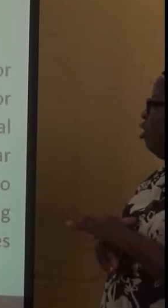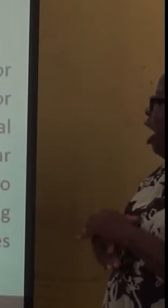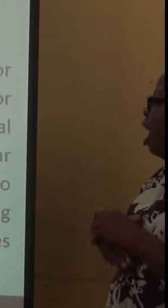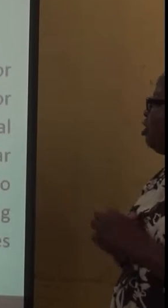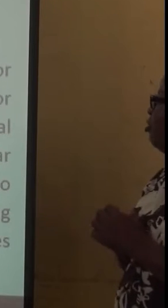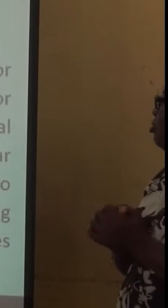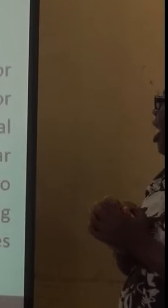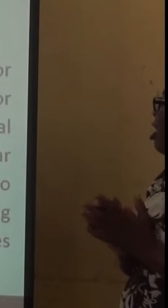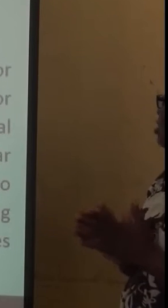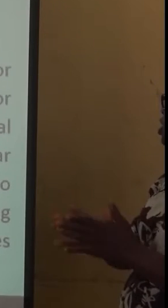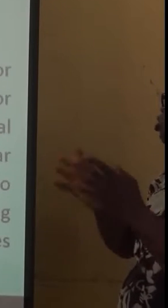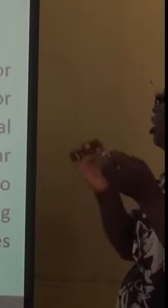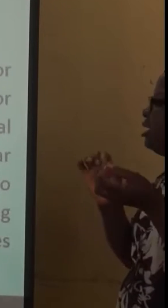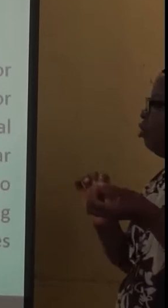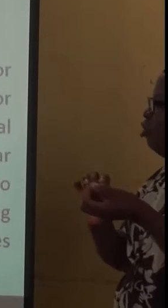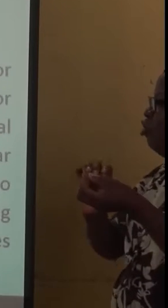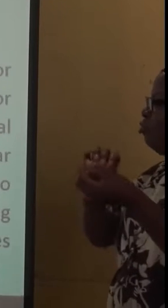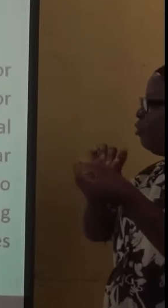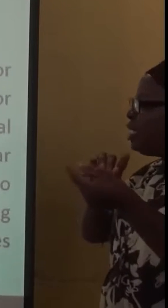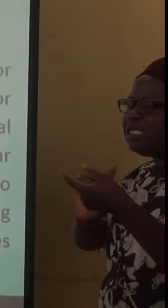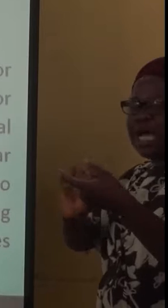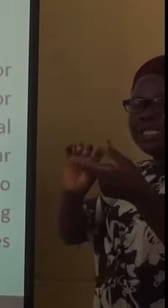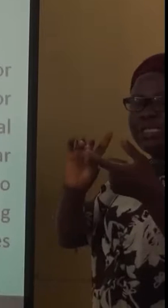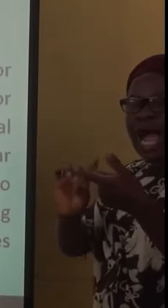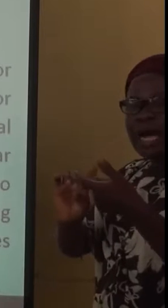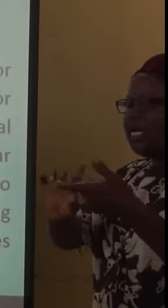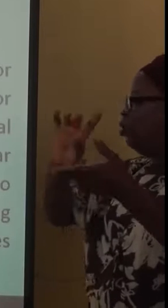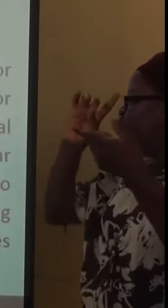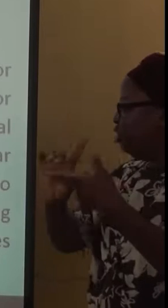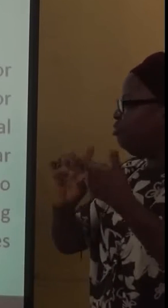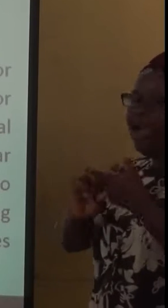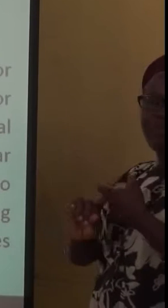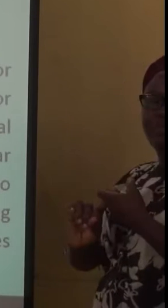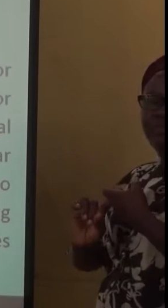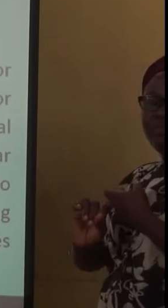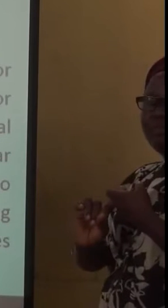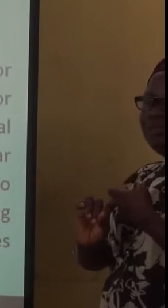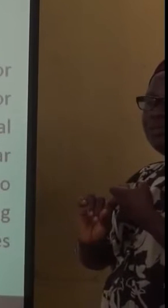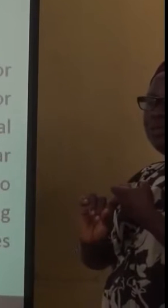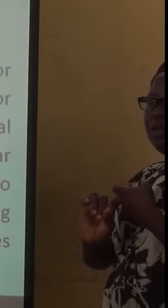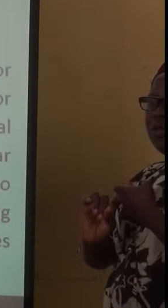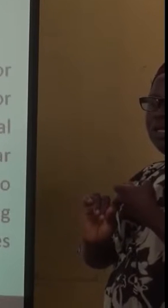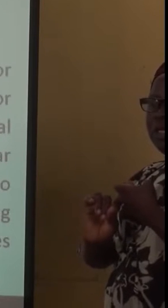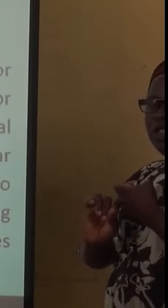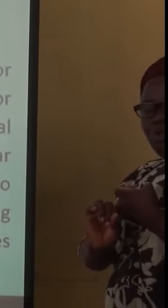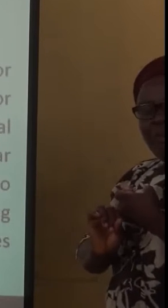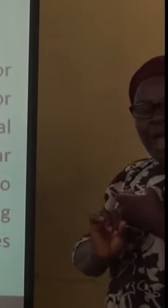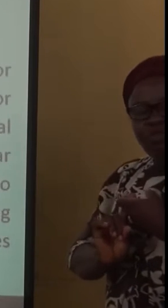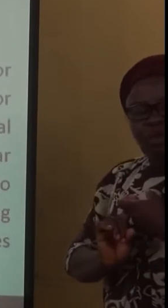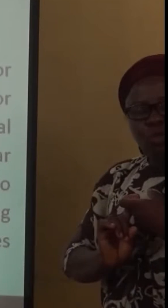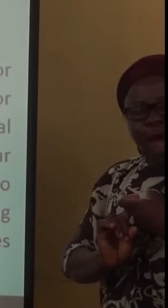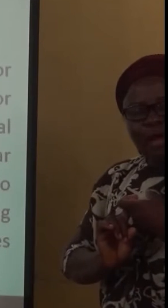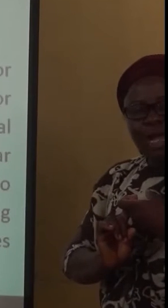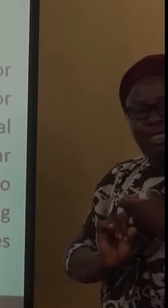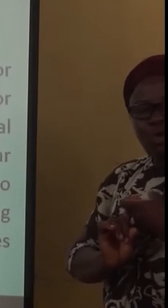Now, RJ45 is the short name for registered jar 45. You might be